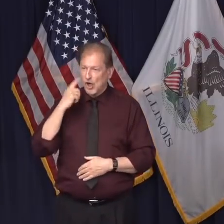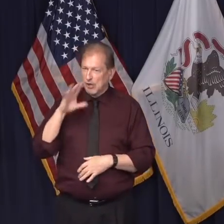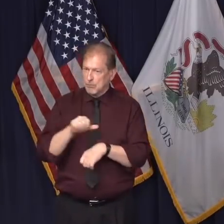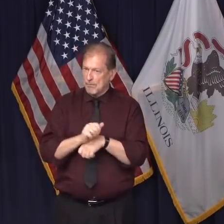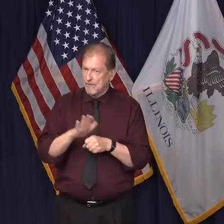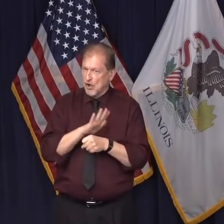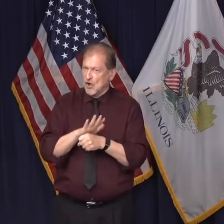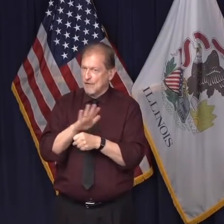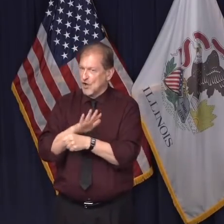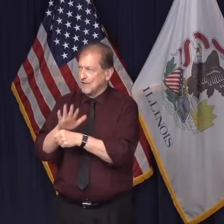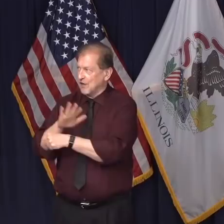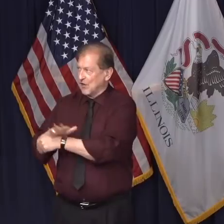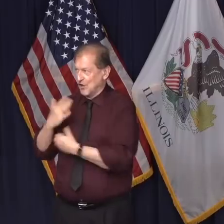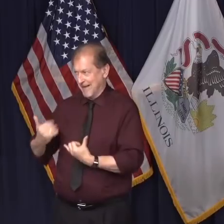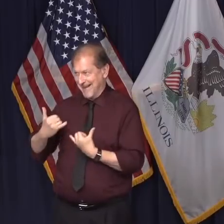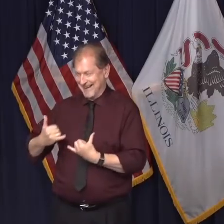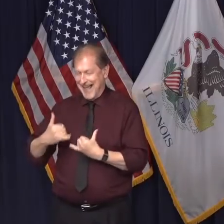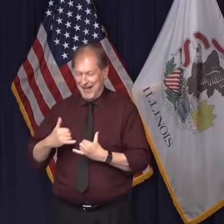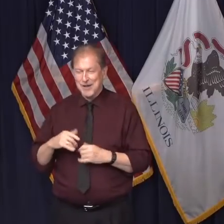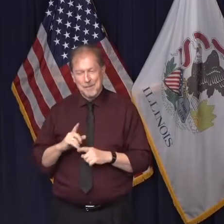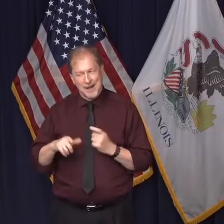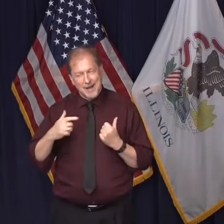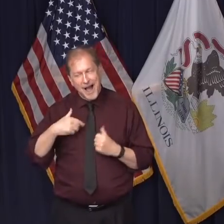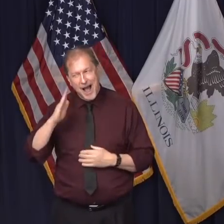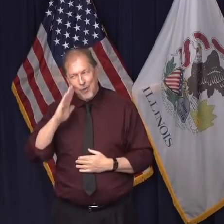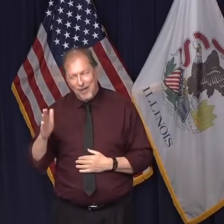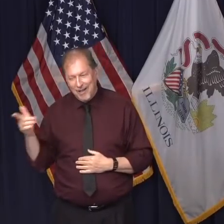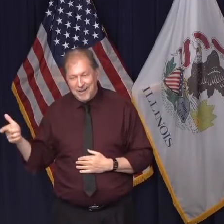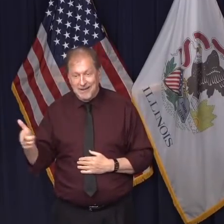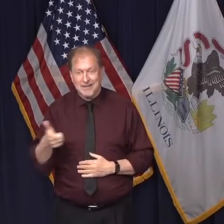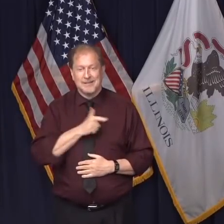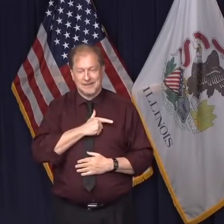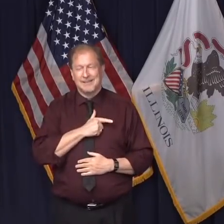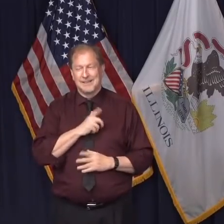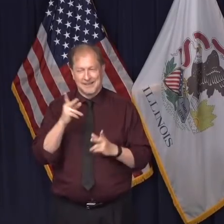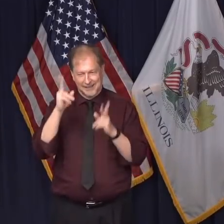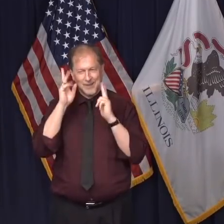by at this point, so I'll get to it as fast as I can.